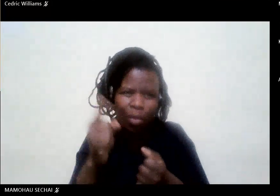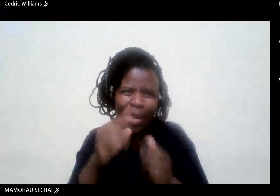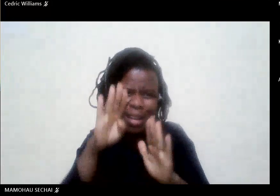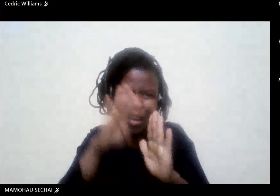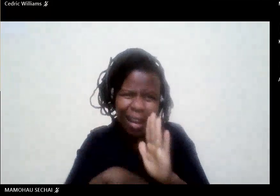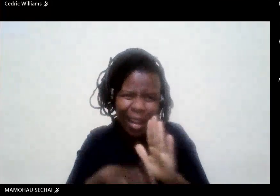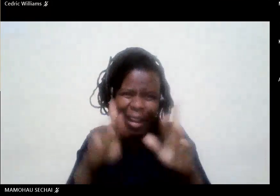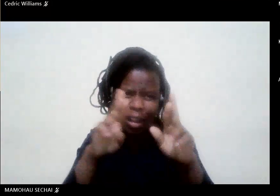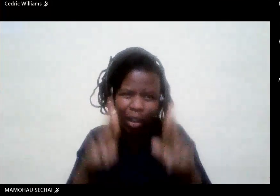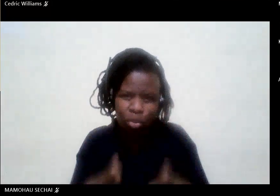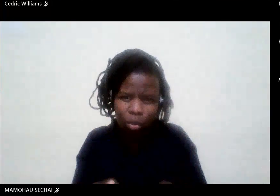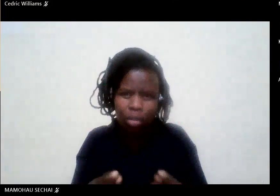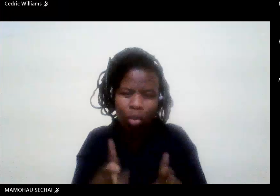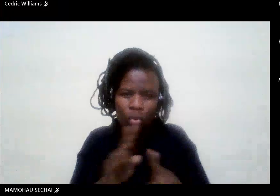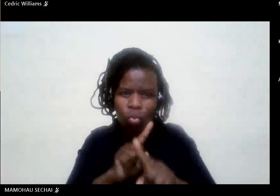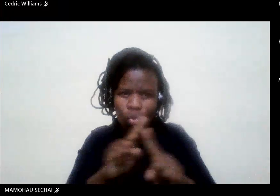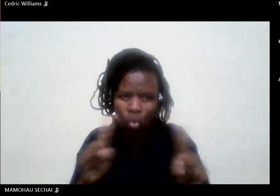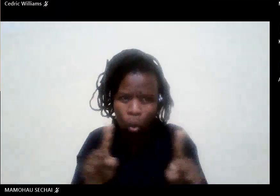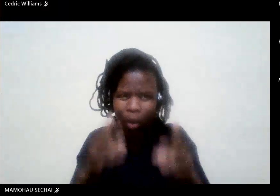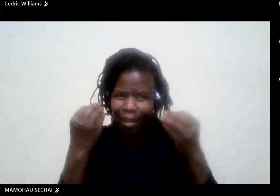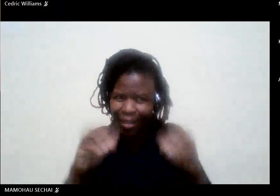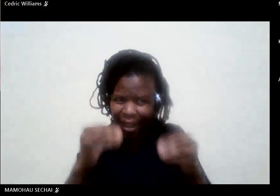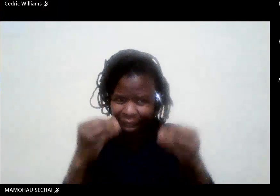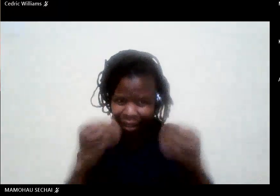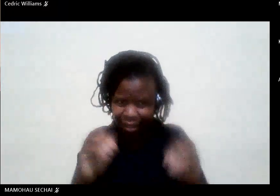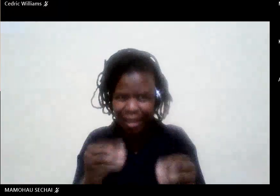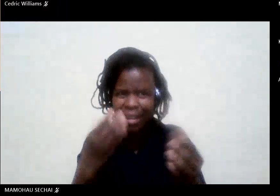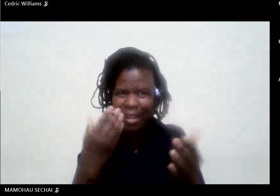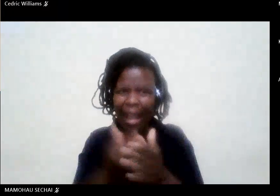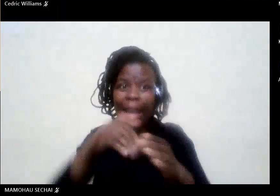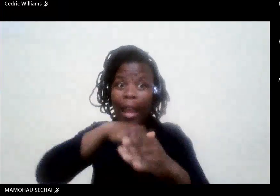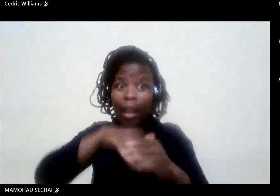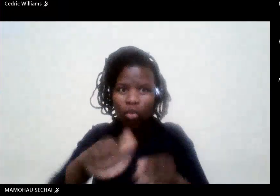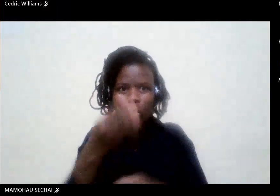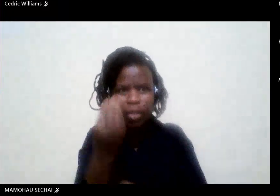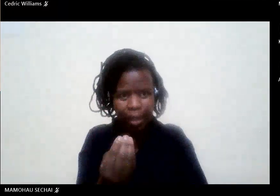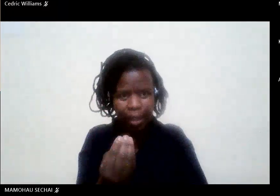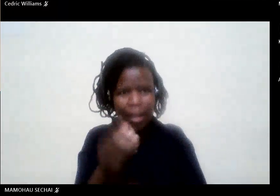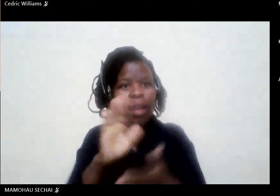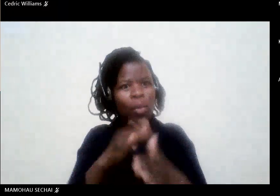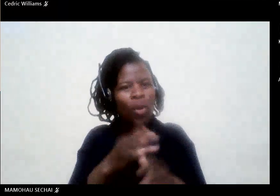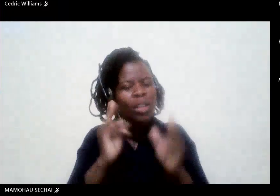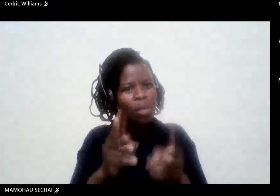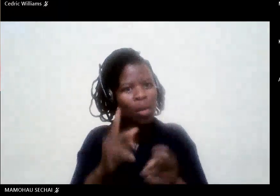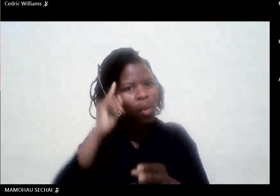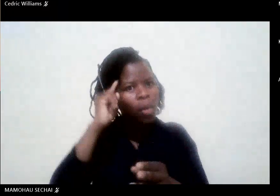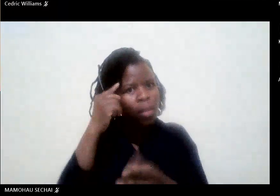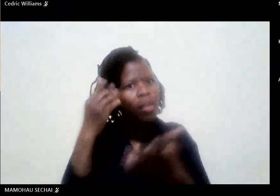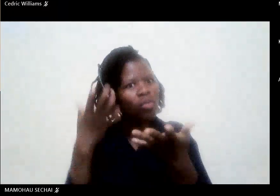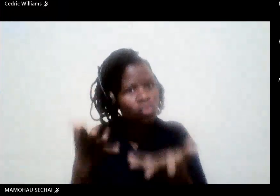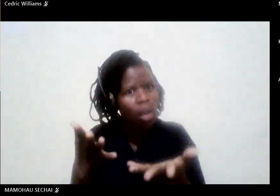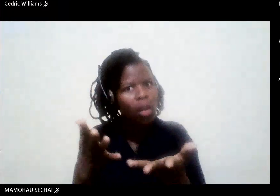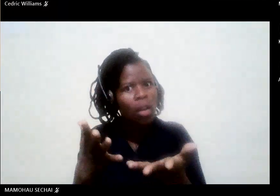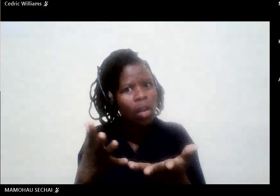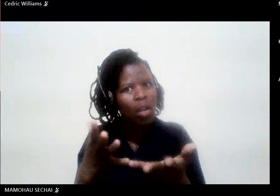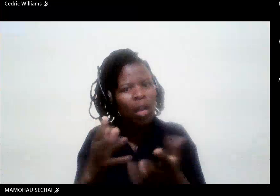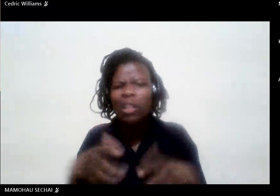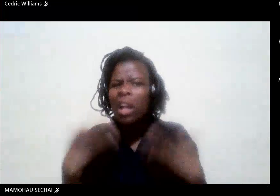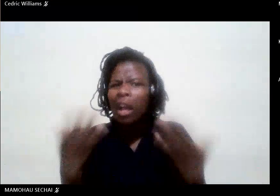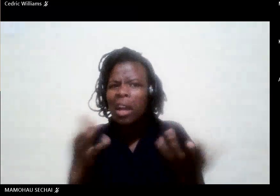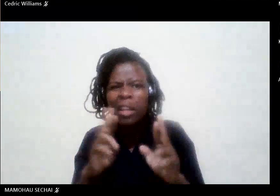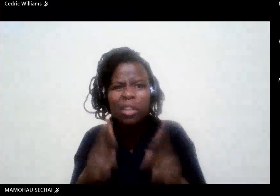not a reason to exclude the child, because that's what people usually fall to. Schools fall to that. So, no, we don't have resources, so